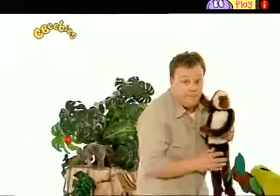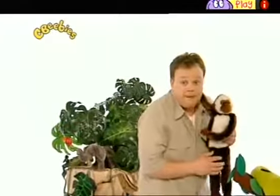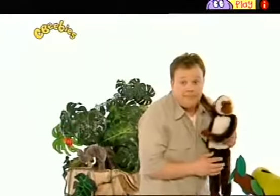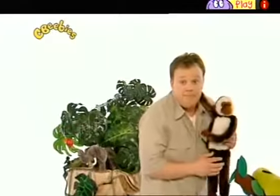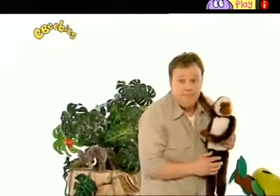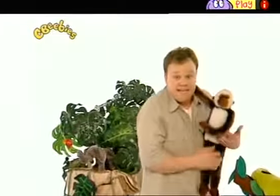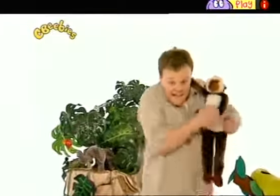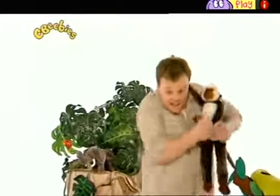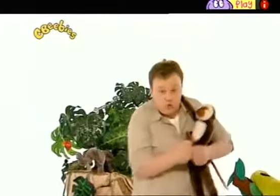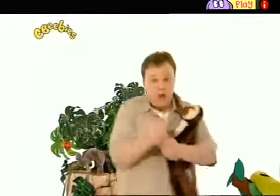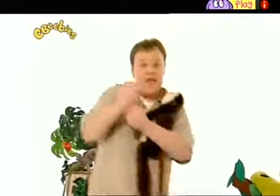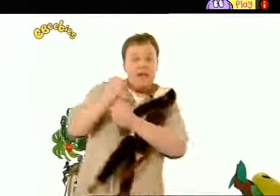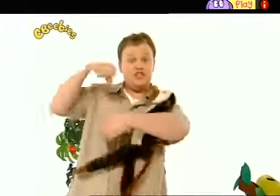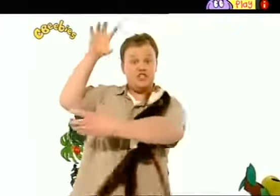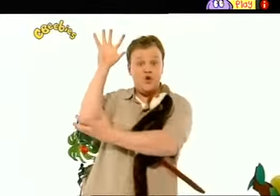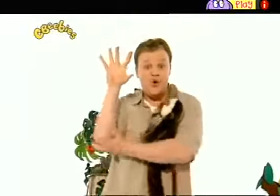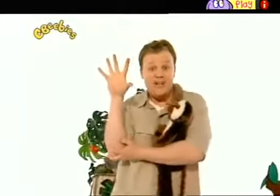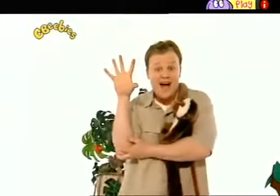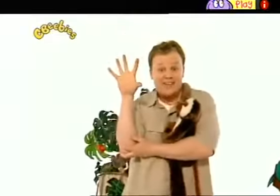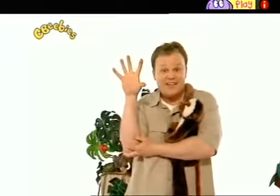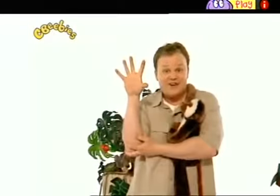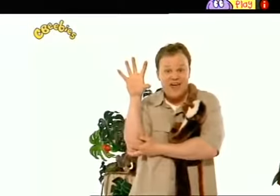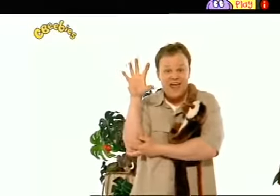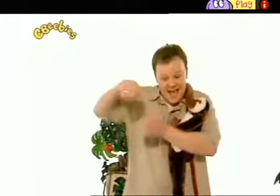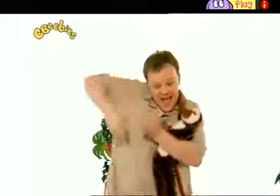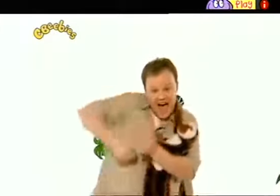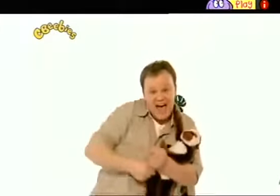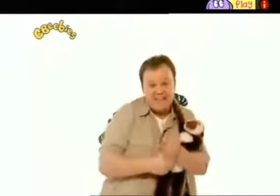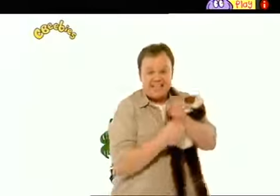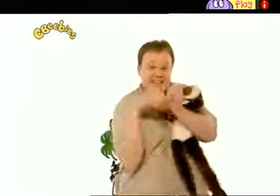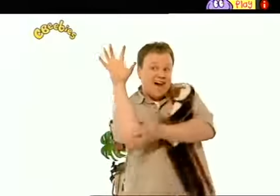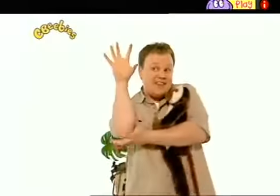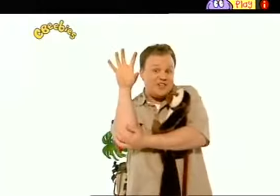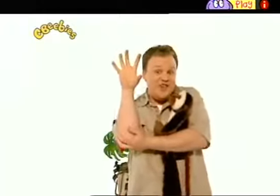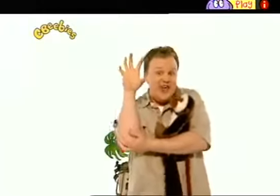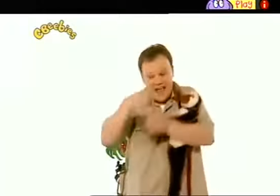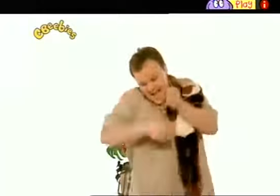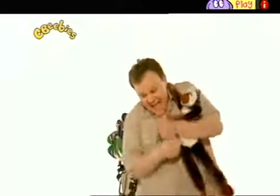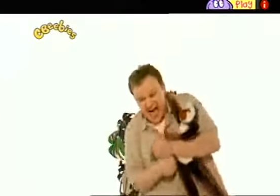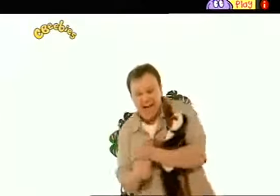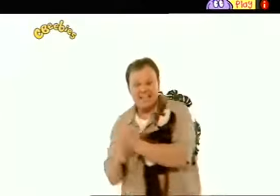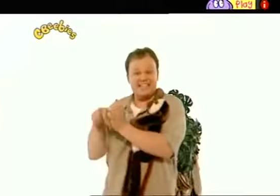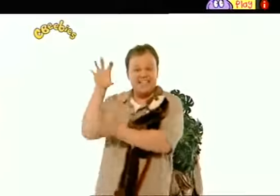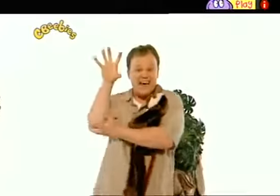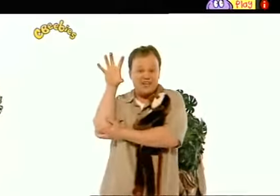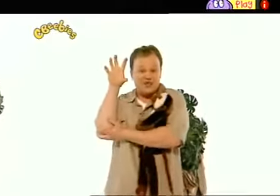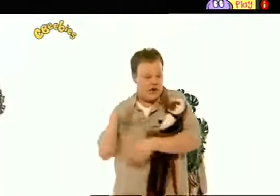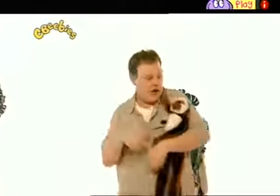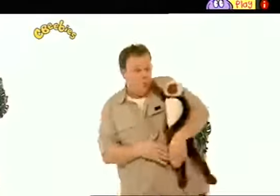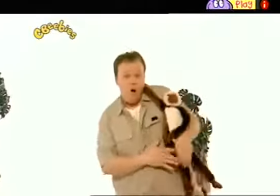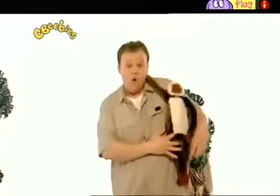But the monkey swings to another tree, and another tree, and another tree. Whoa,